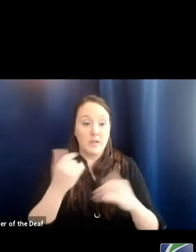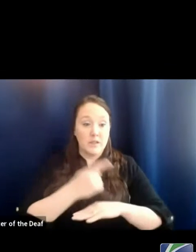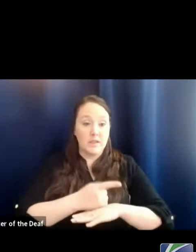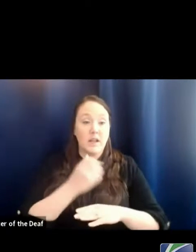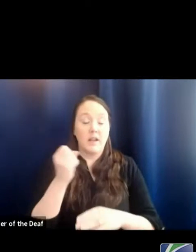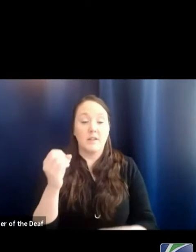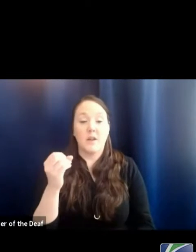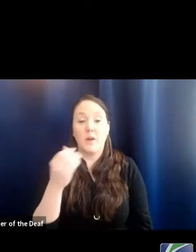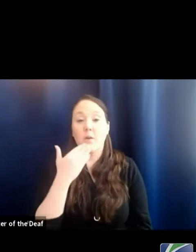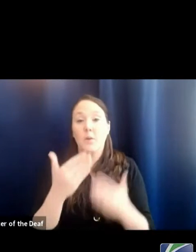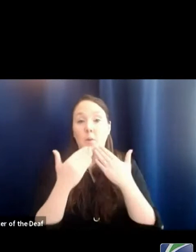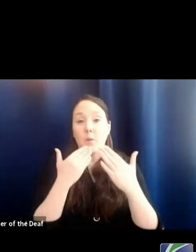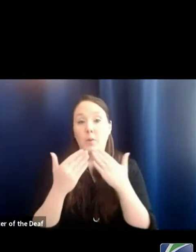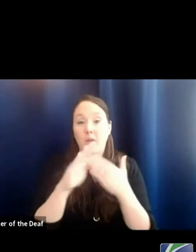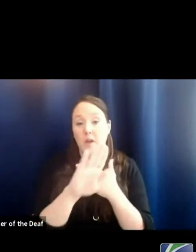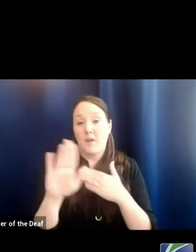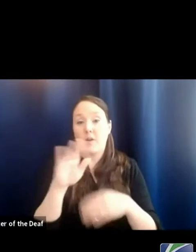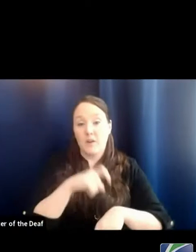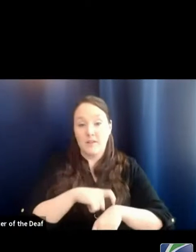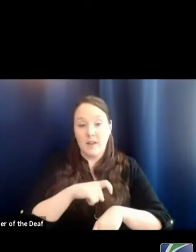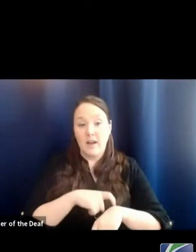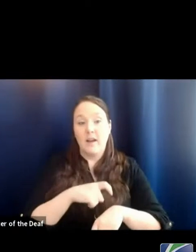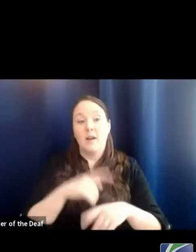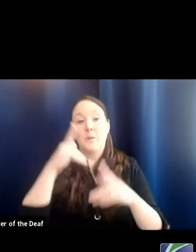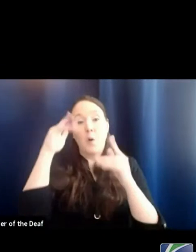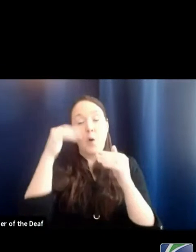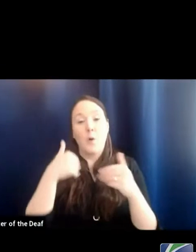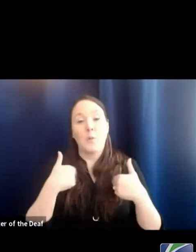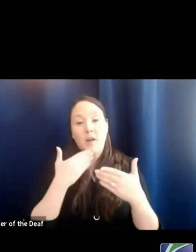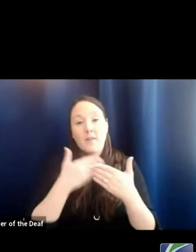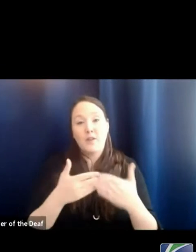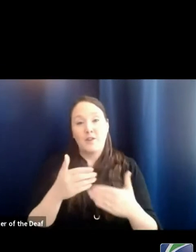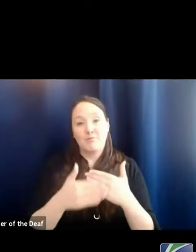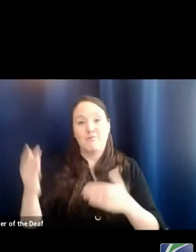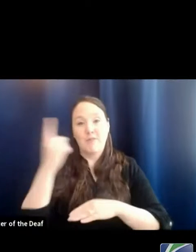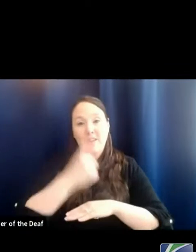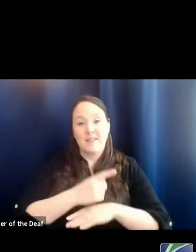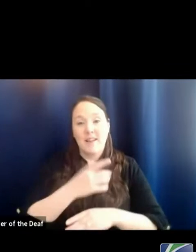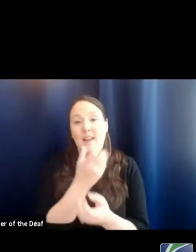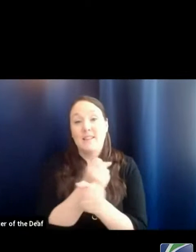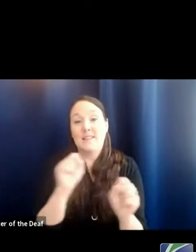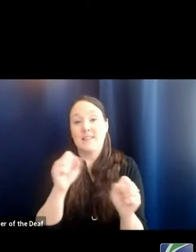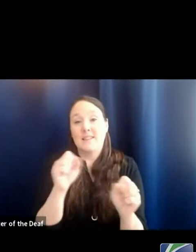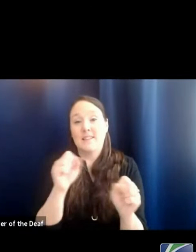so thank you all for your time. We hope you have a good rest of your day and a safe weekend as well.